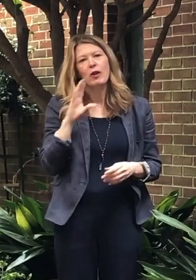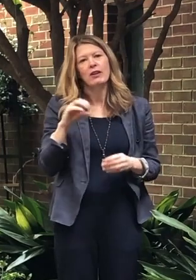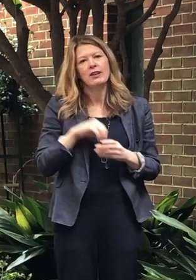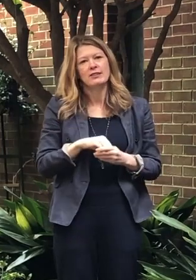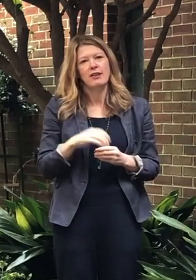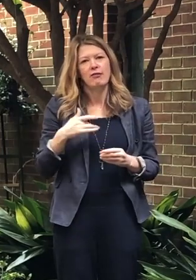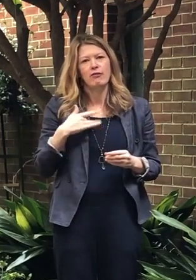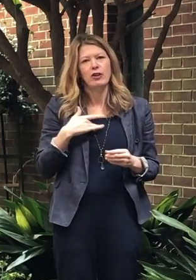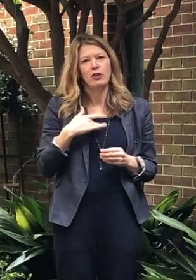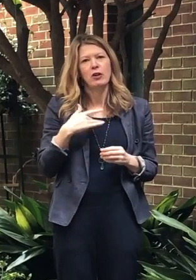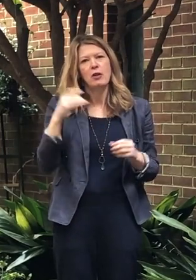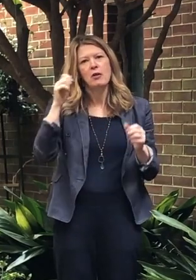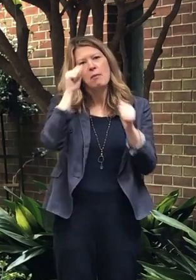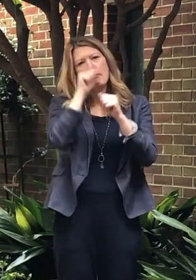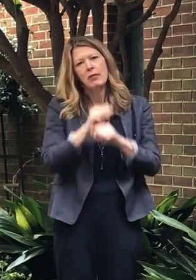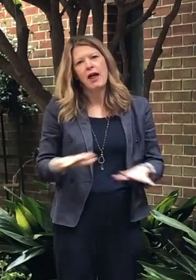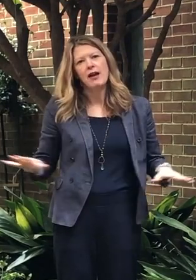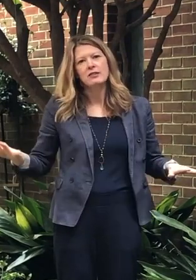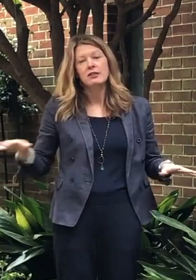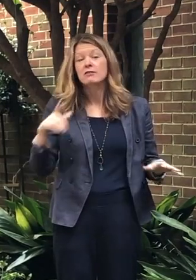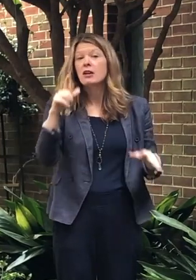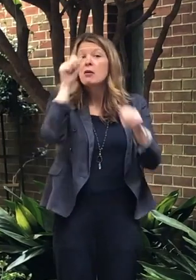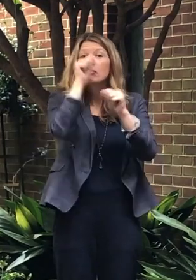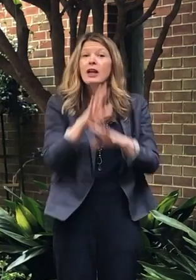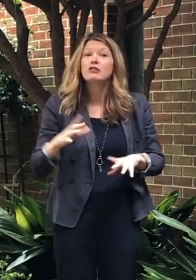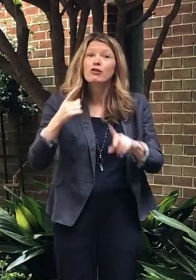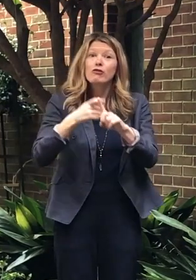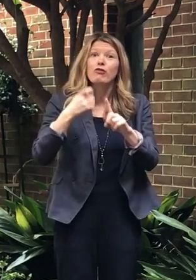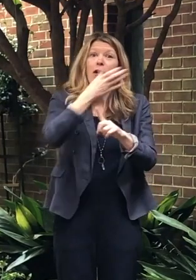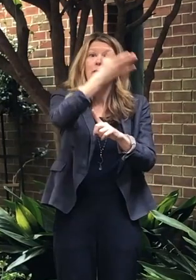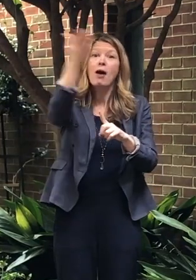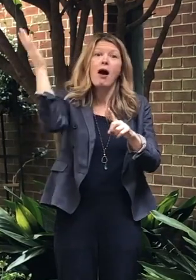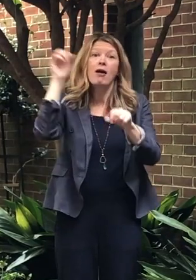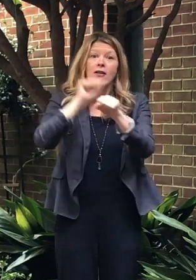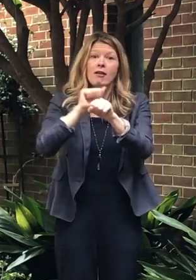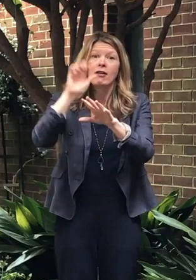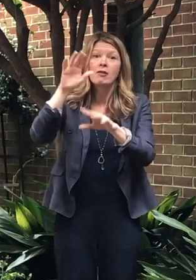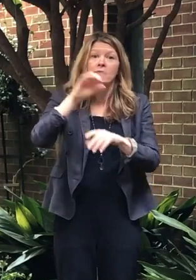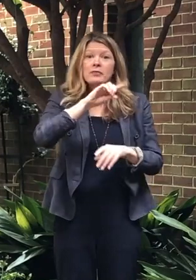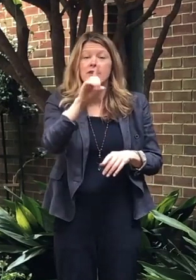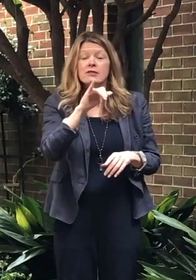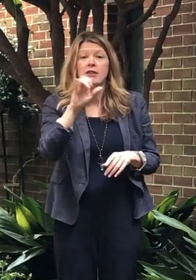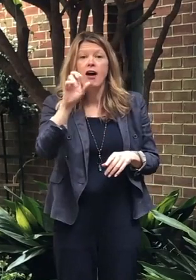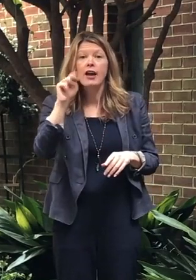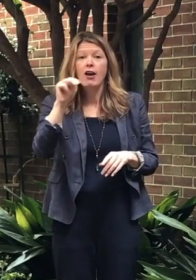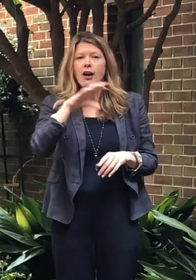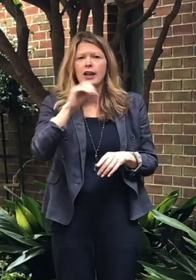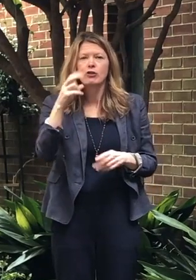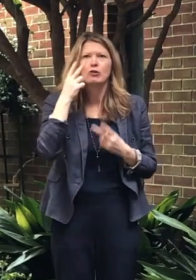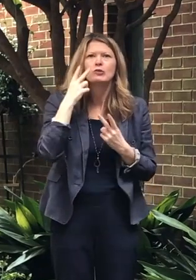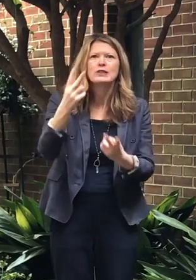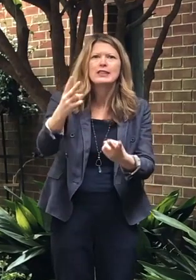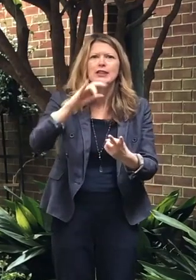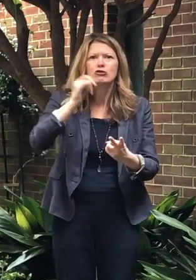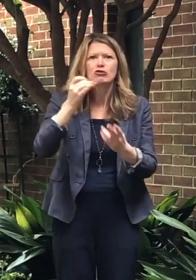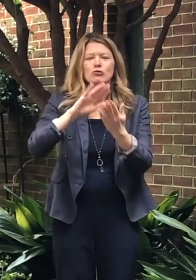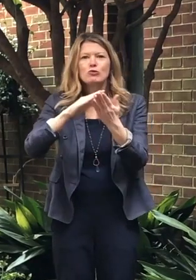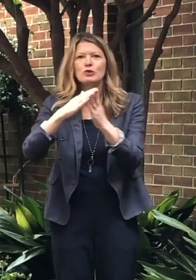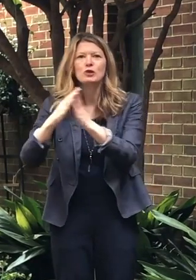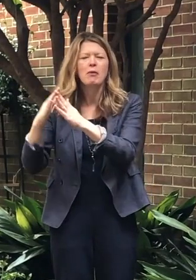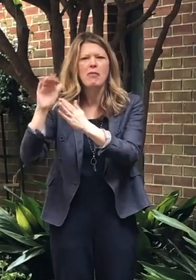The Lord bless you from Zion, and may you see the prosperity of Jerusalem all the days of your